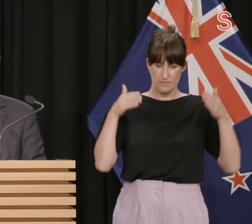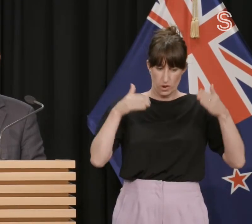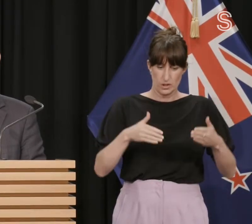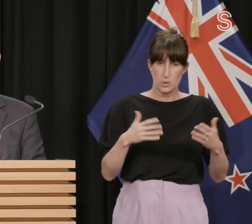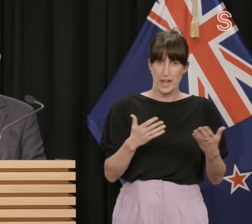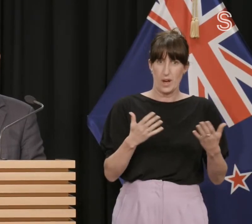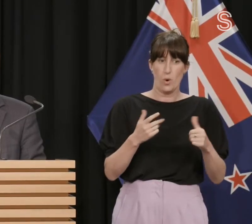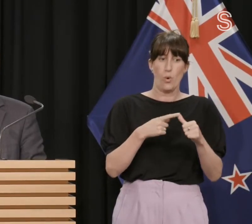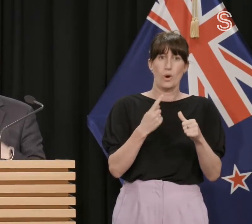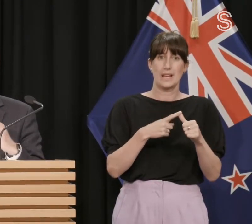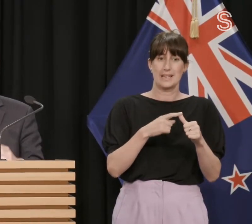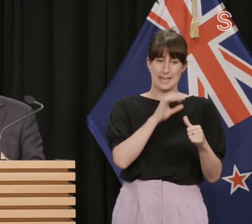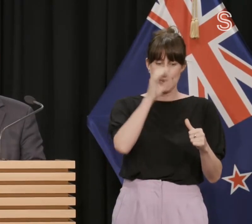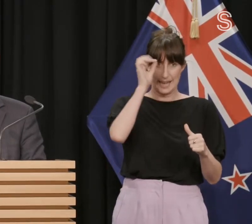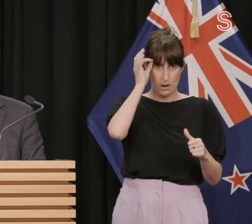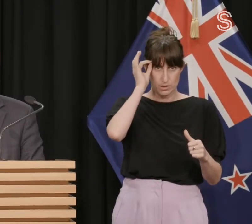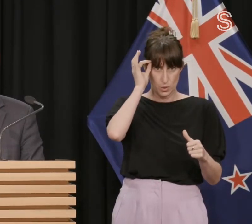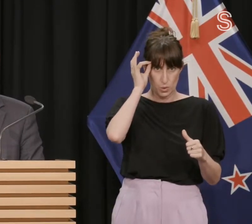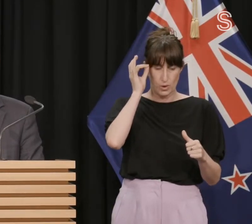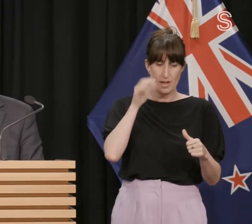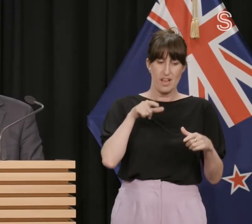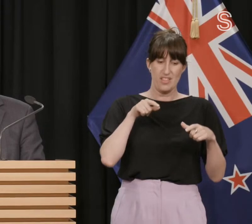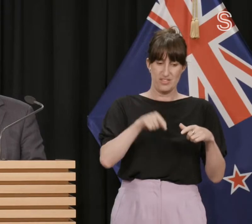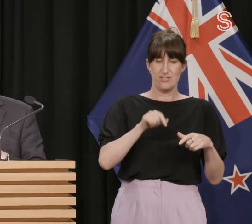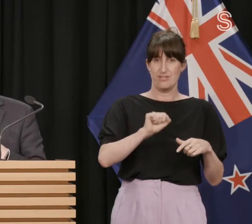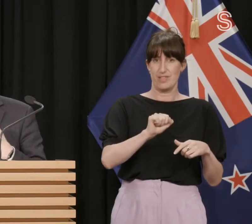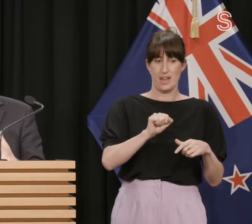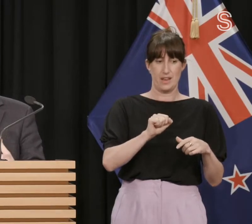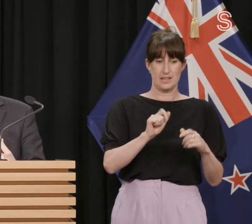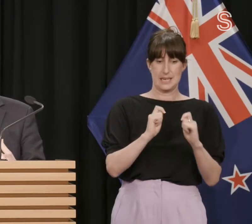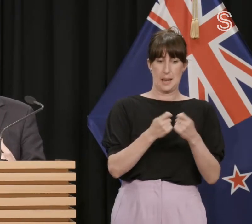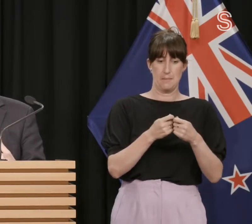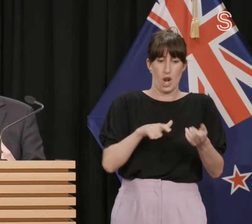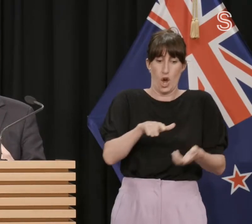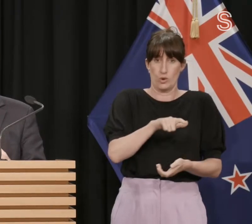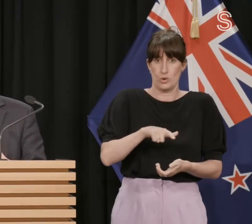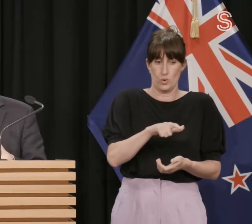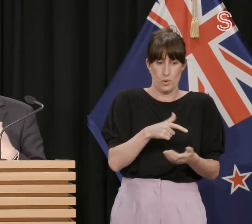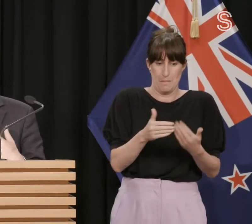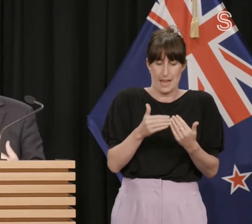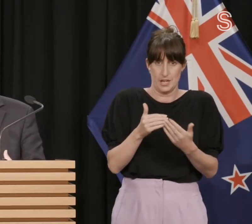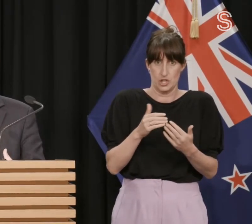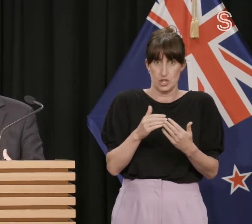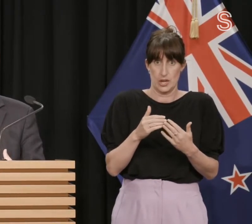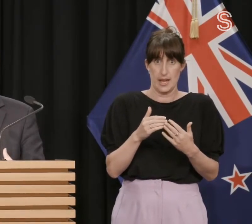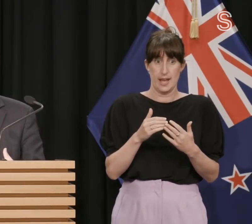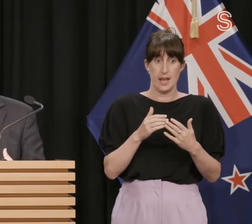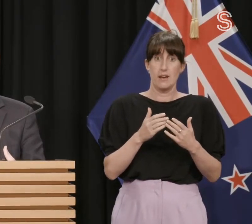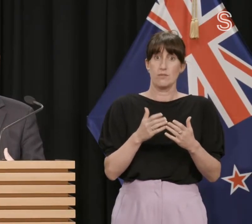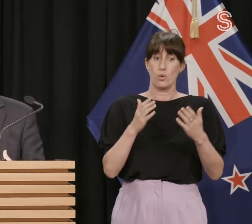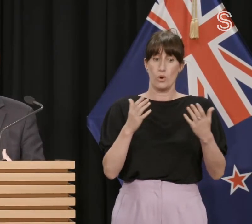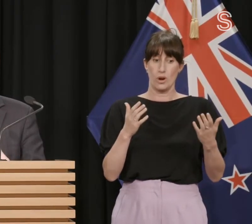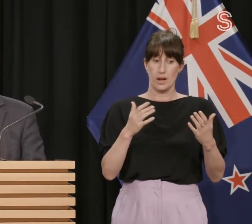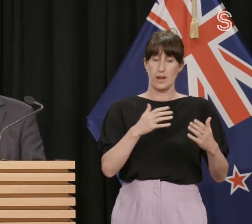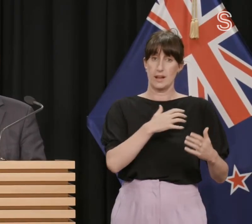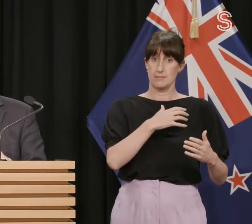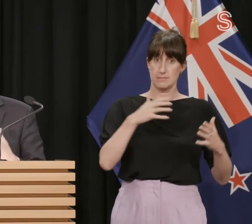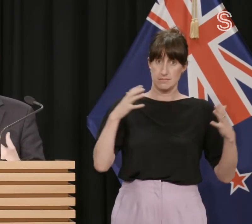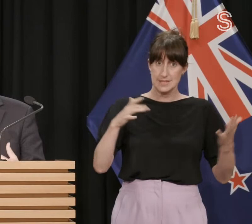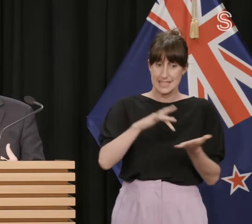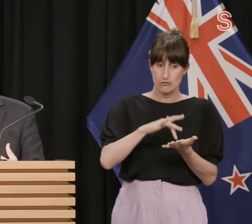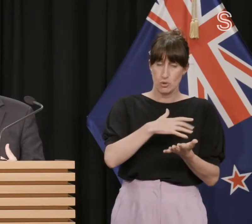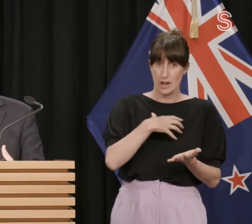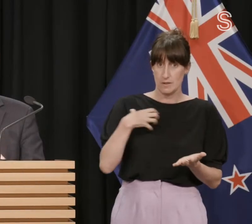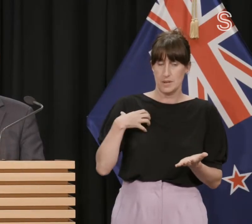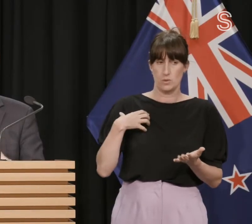the Auckland Council and by their emergency management teams. We're doing everything at a central level that we can to support that local effort.